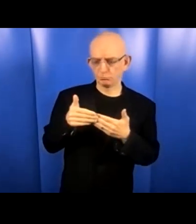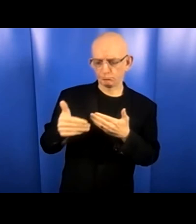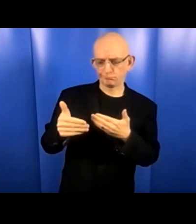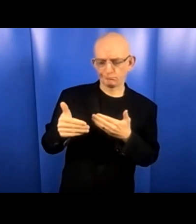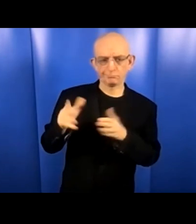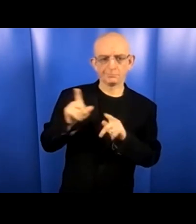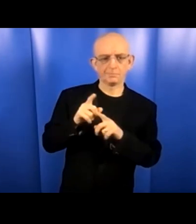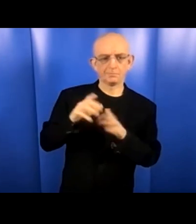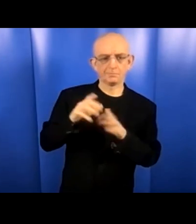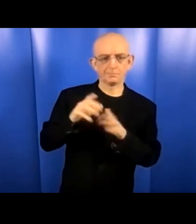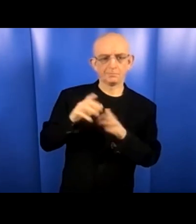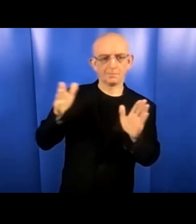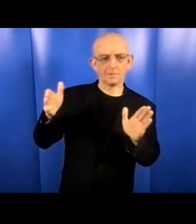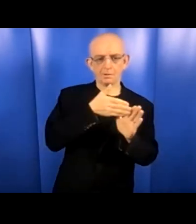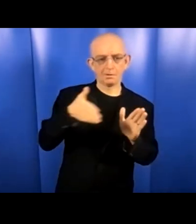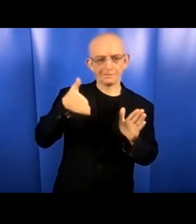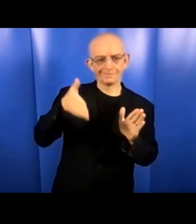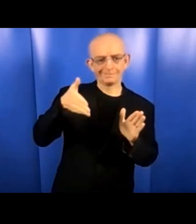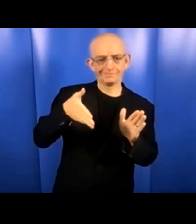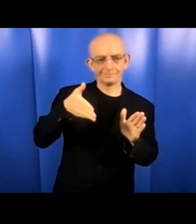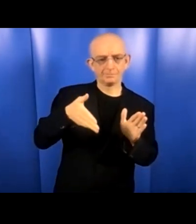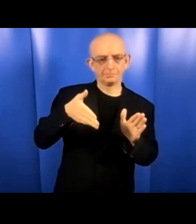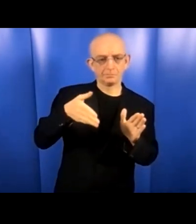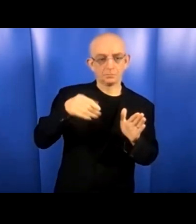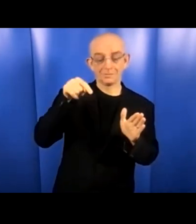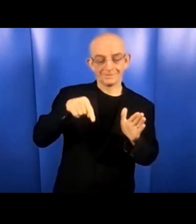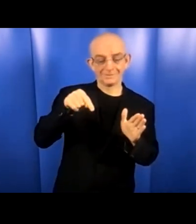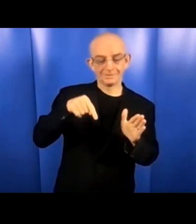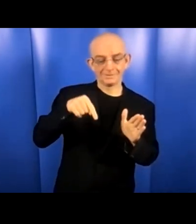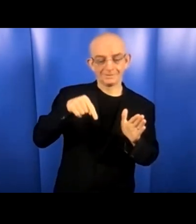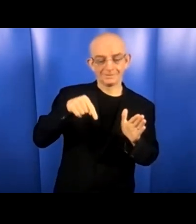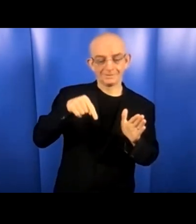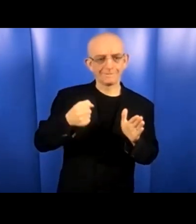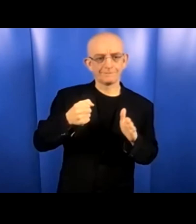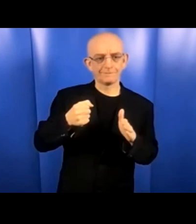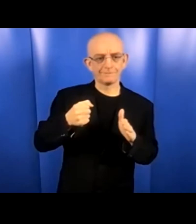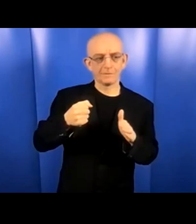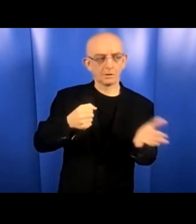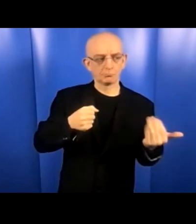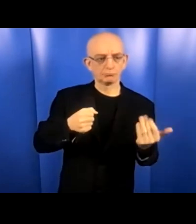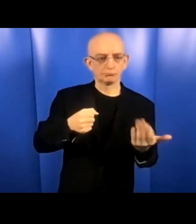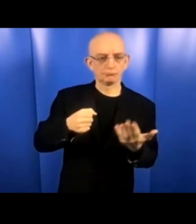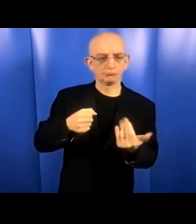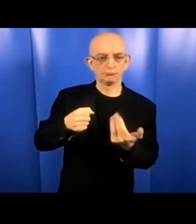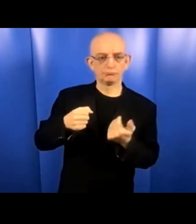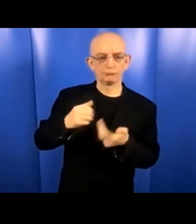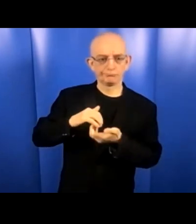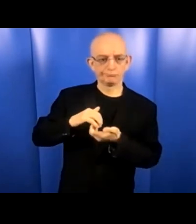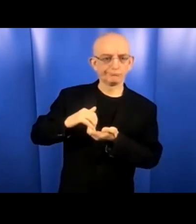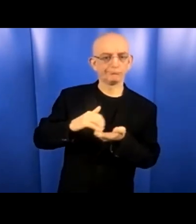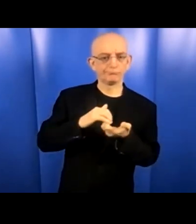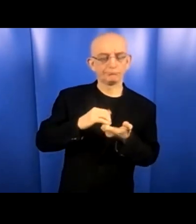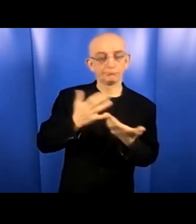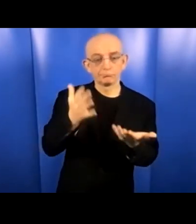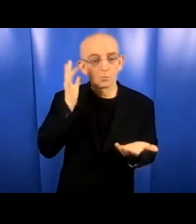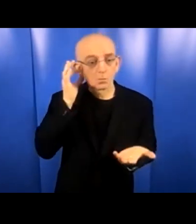picky allies, largely, interestingly, the women's groups, because there, as you know, there's a women's major group,